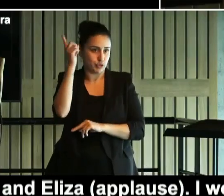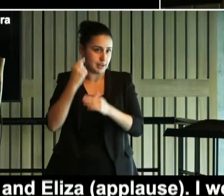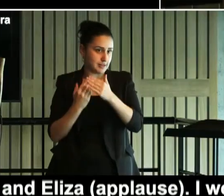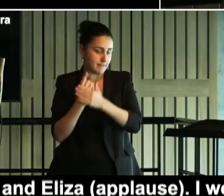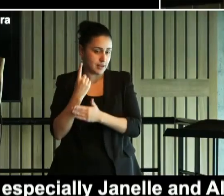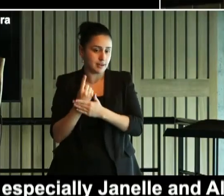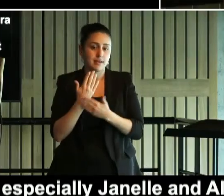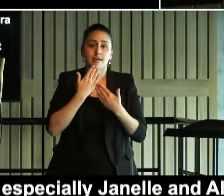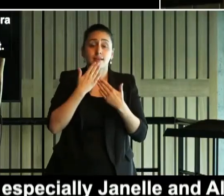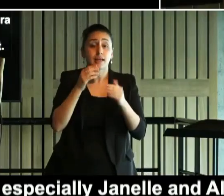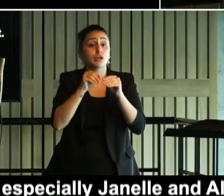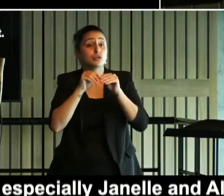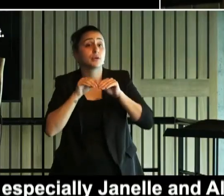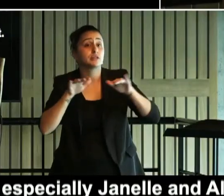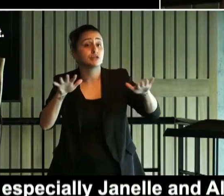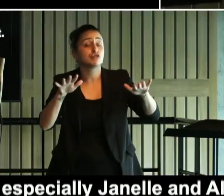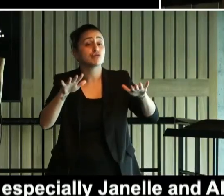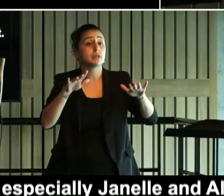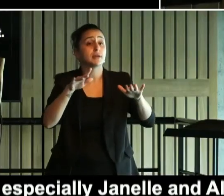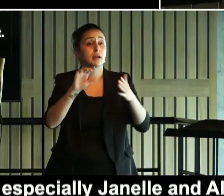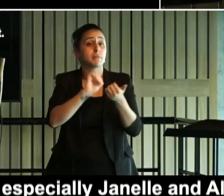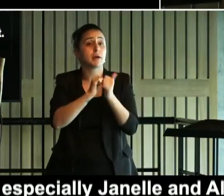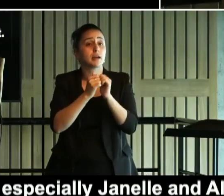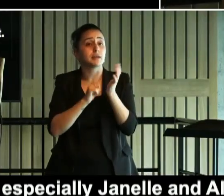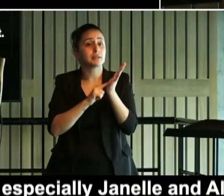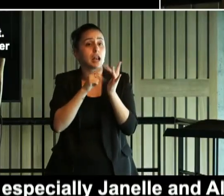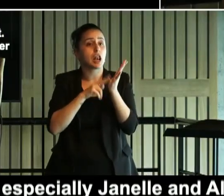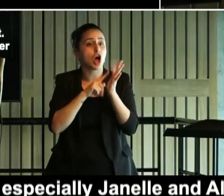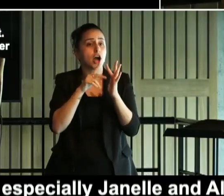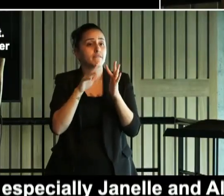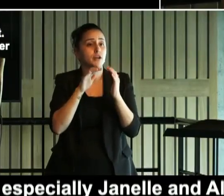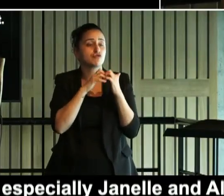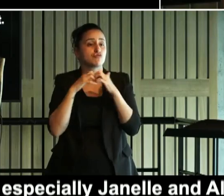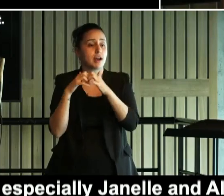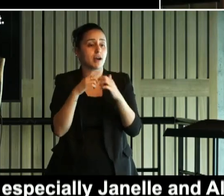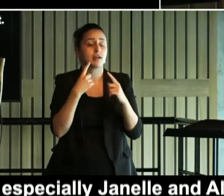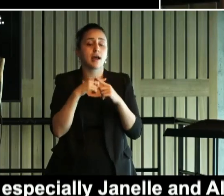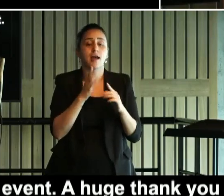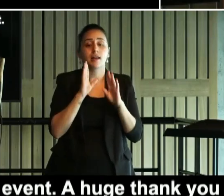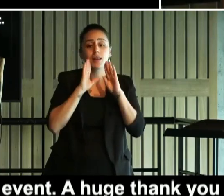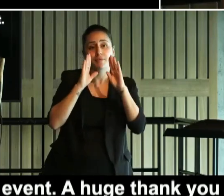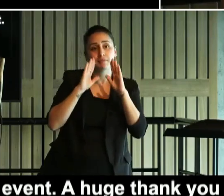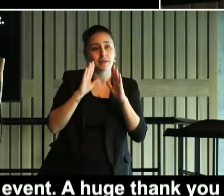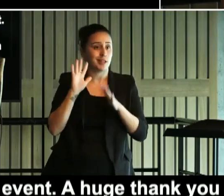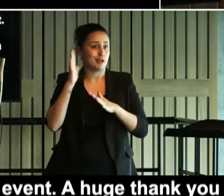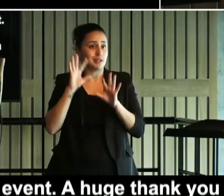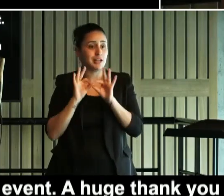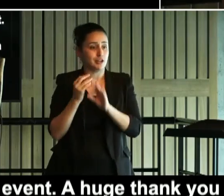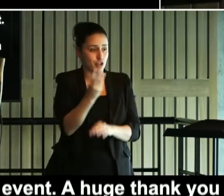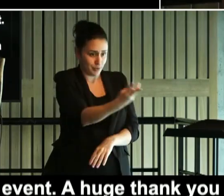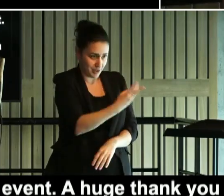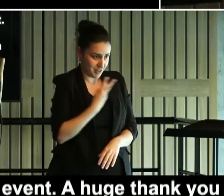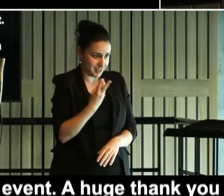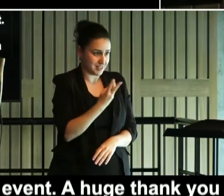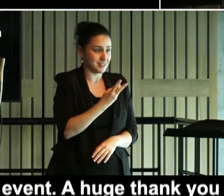thank you as well to our streaming partners, Live Crowd, and to the wonderful Auslan interpreters, Shavoy, Dima and